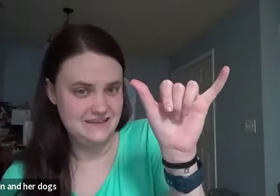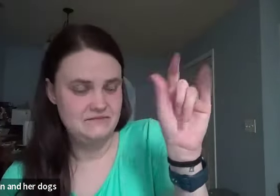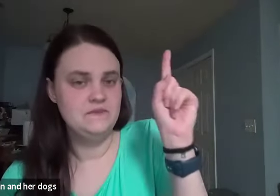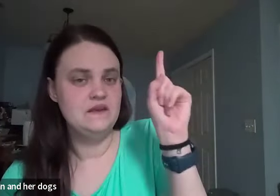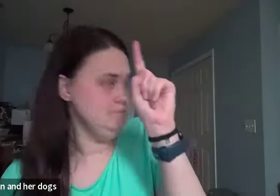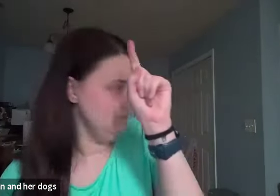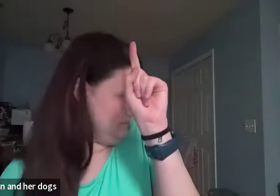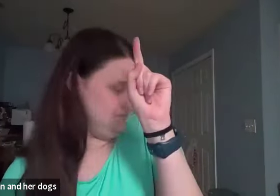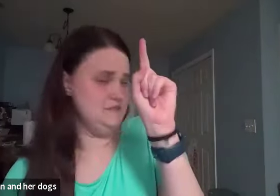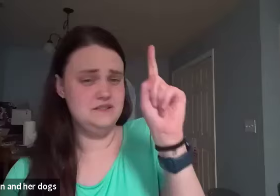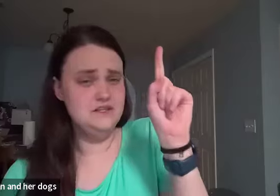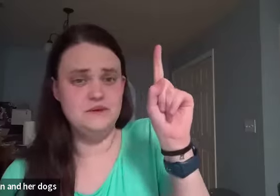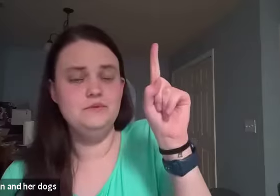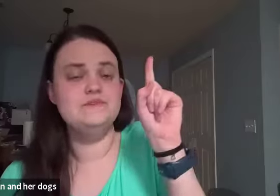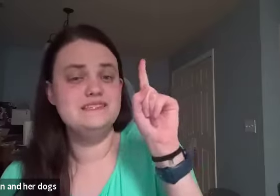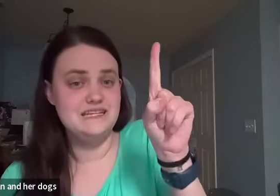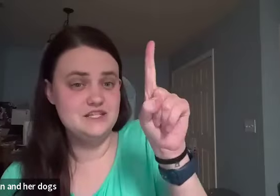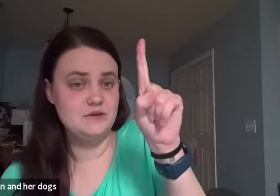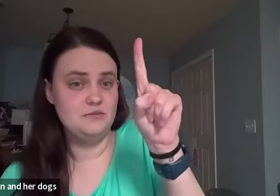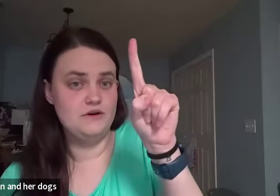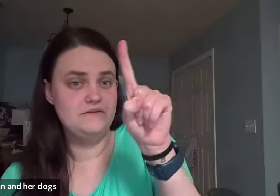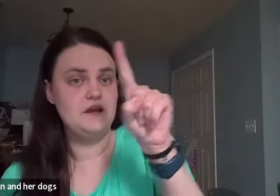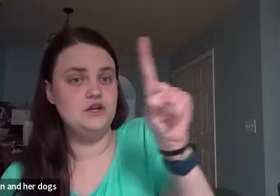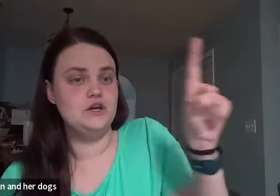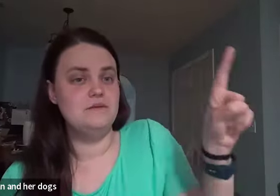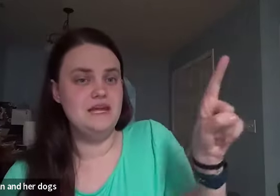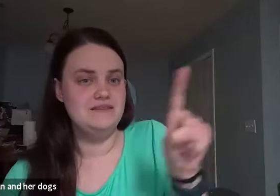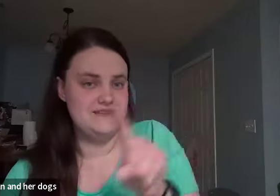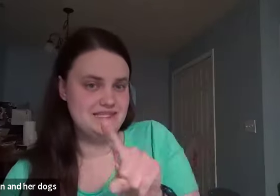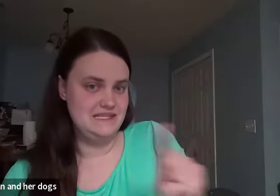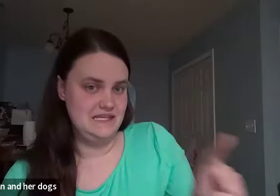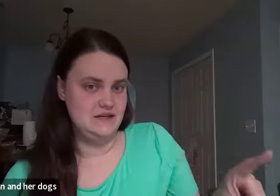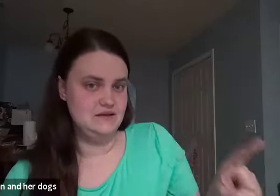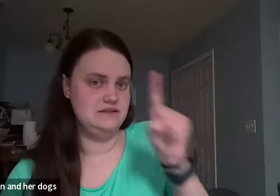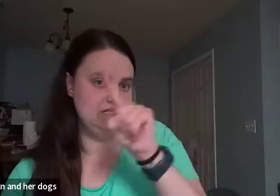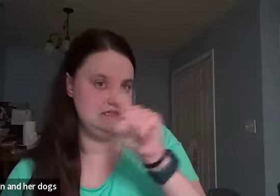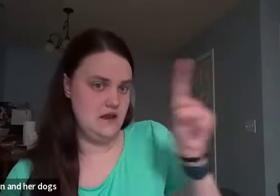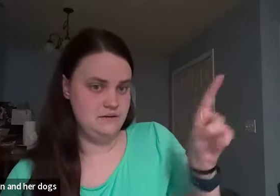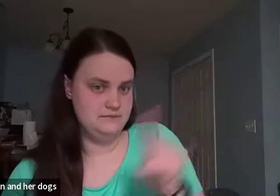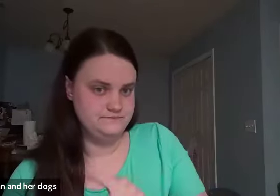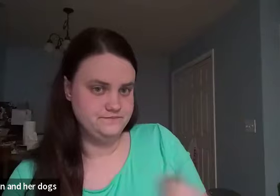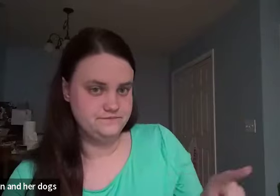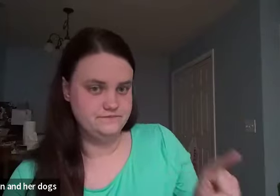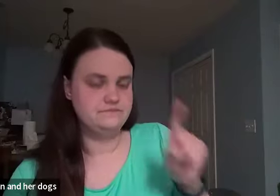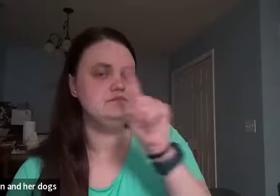Z. Excuse me. Ooh, Z is going to be your pointer finger, and you're going to make the Z zigzag.